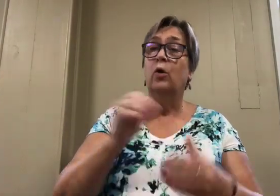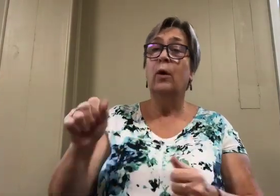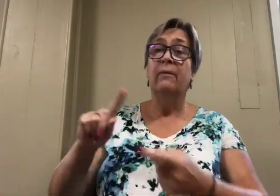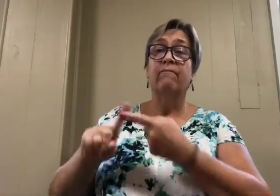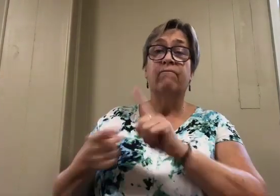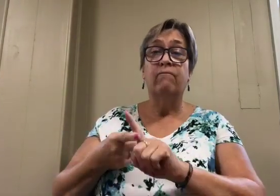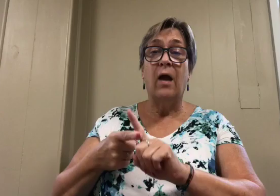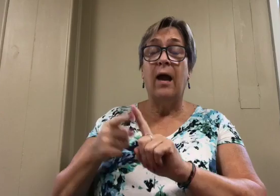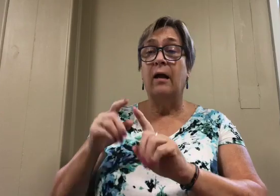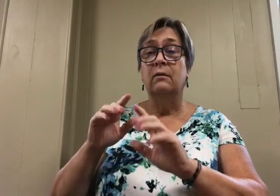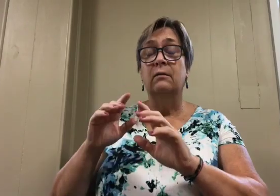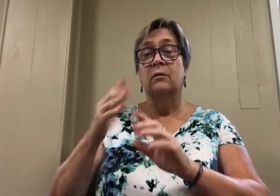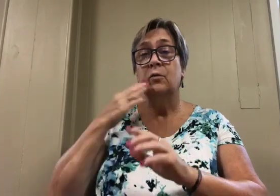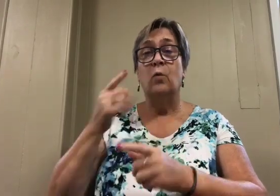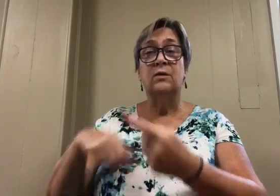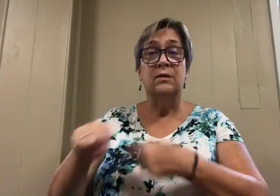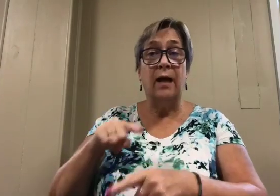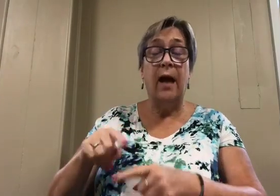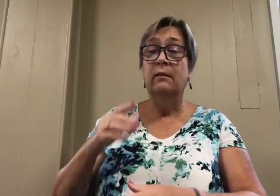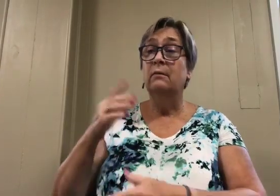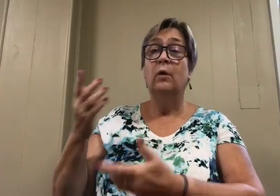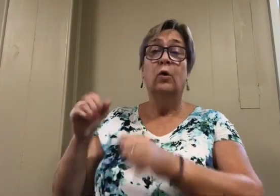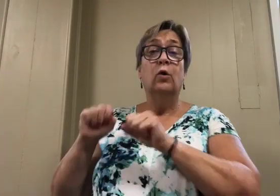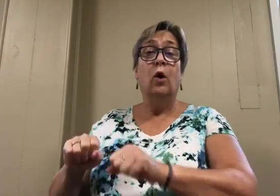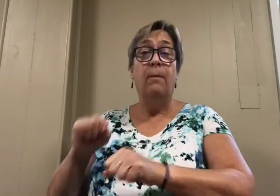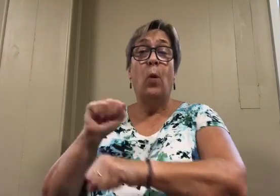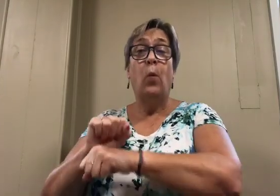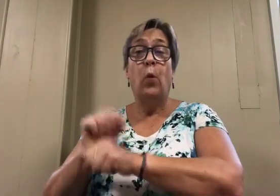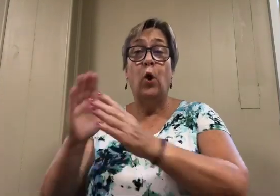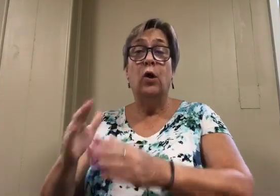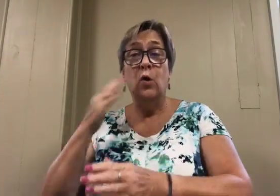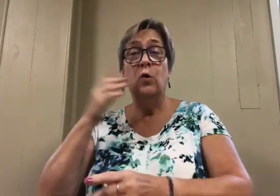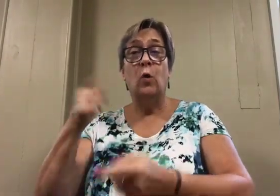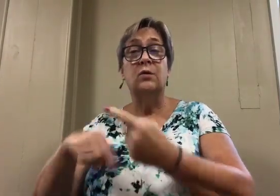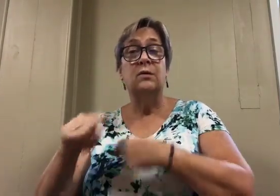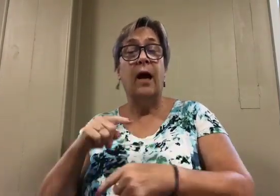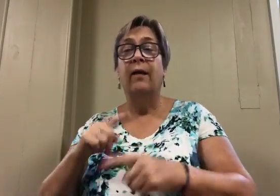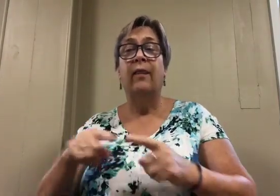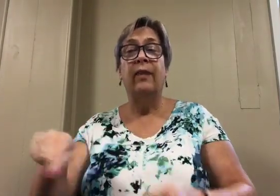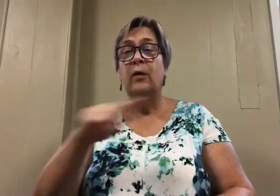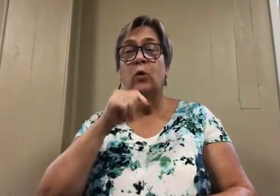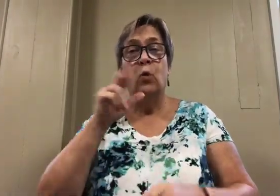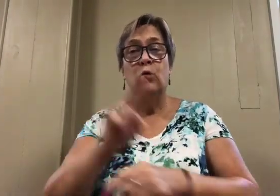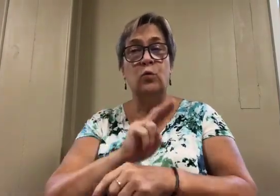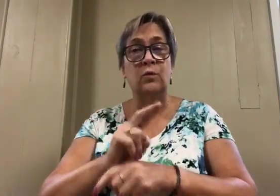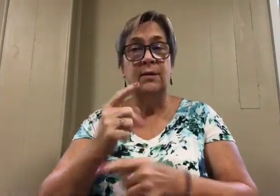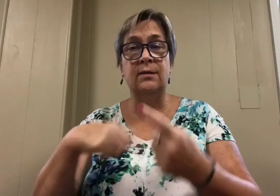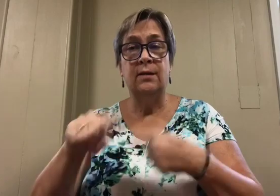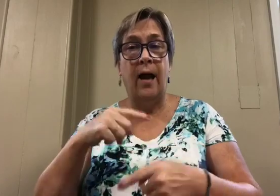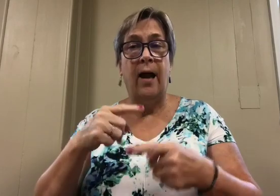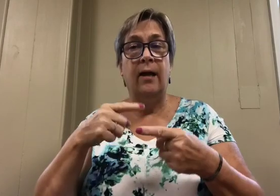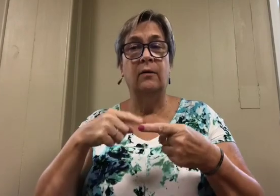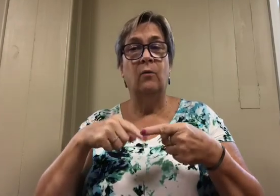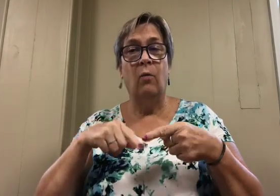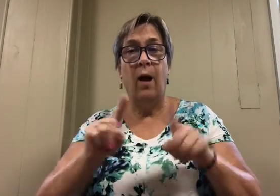family members or friends who are able to sign, or co-workers who are able to sign, but they don't use